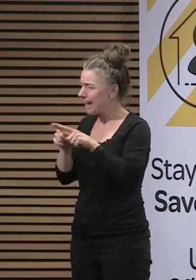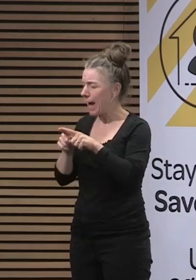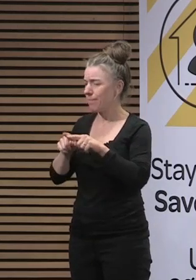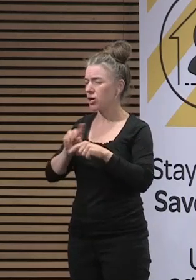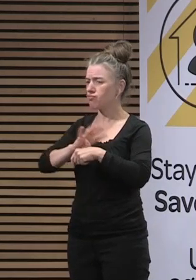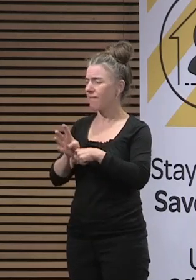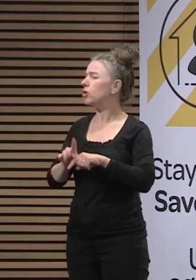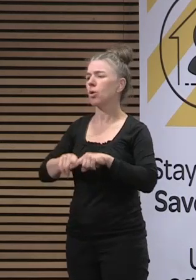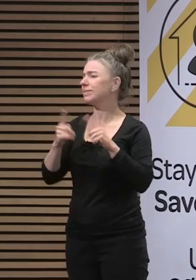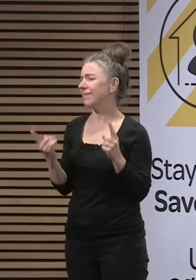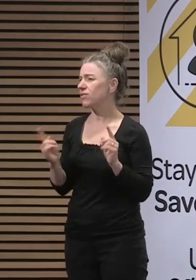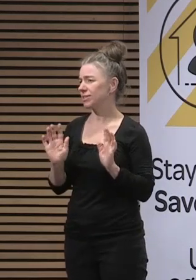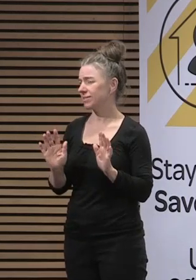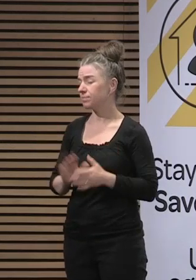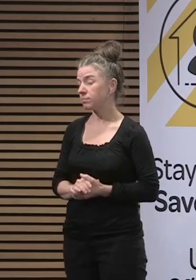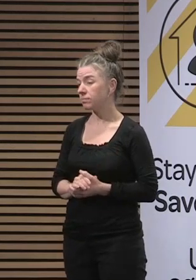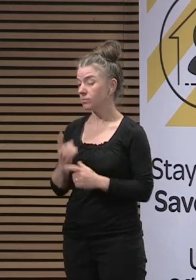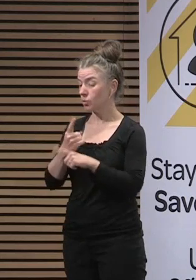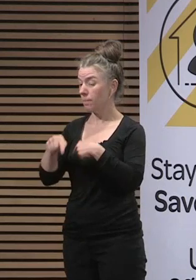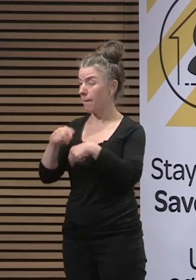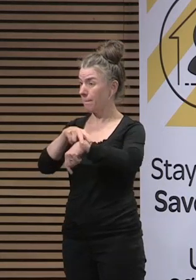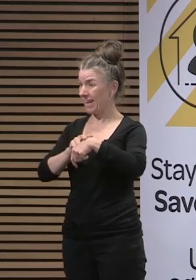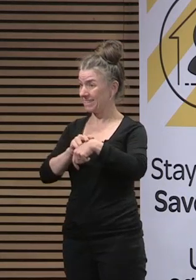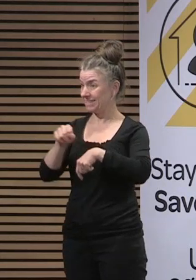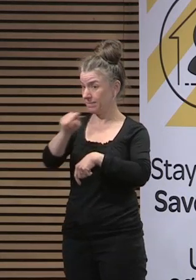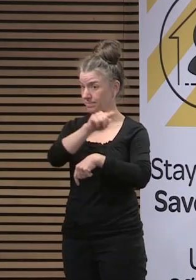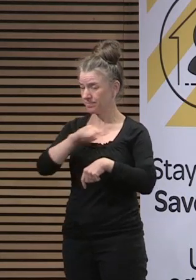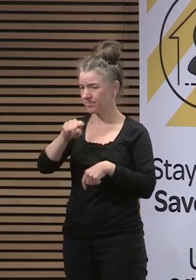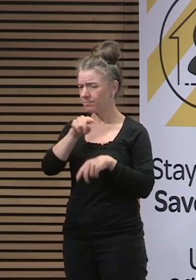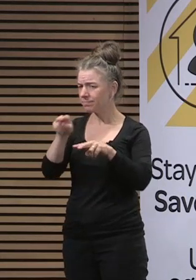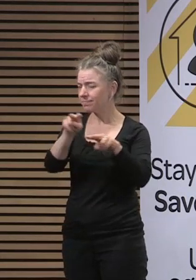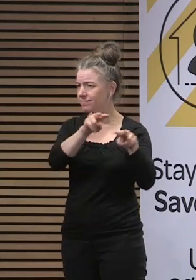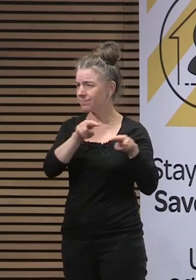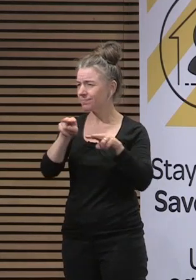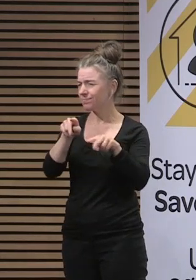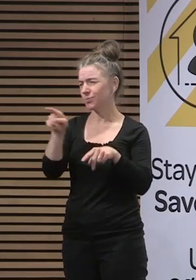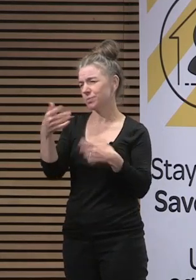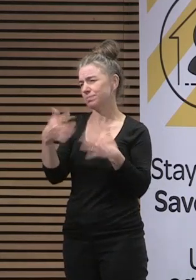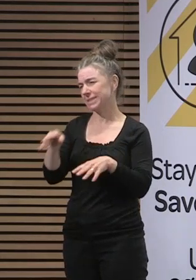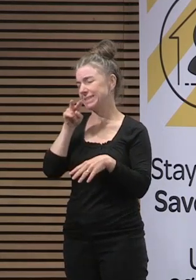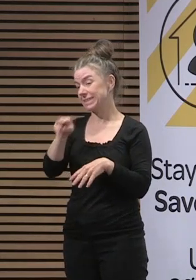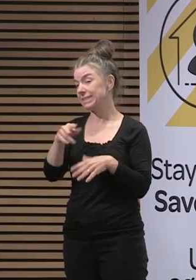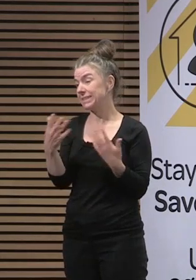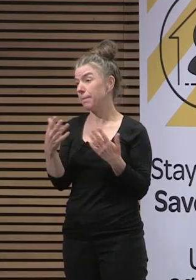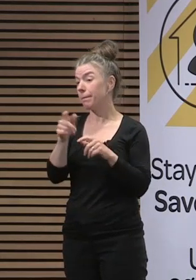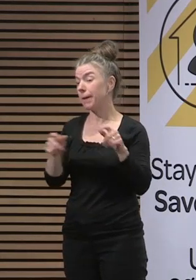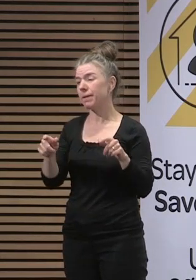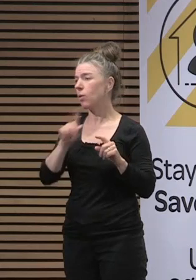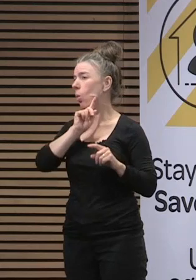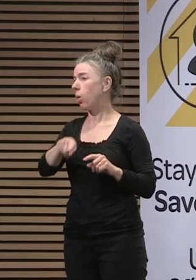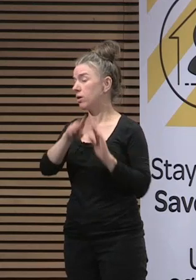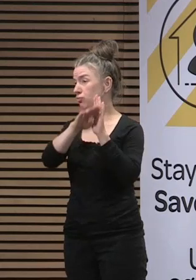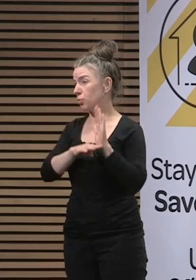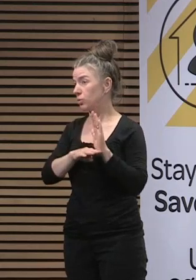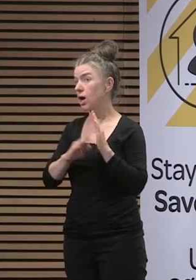I also want to touch on enforcement issues. I have seen, as you will have, reports of New Zealanders not following the rules of the